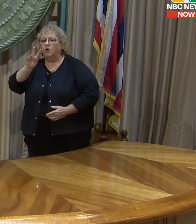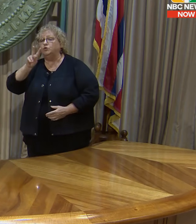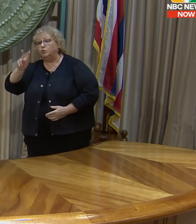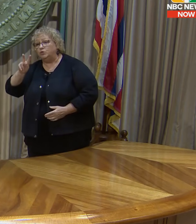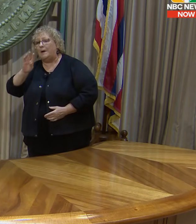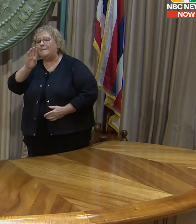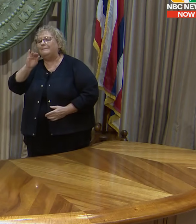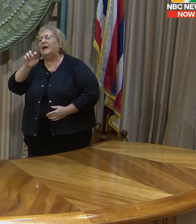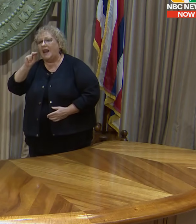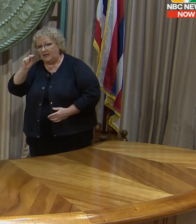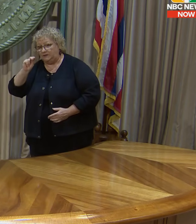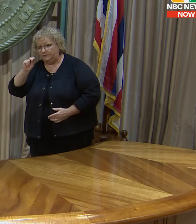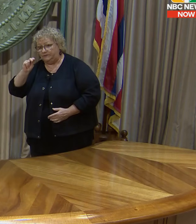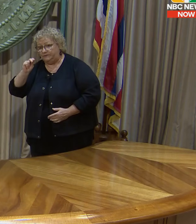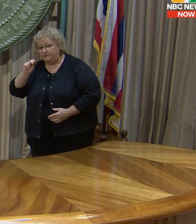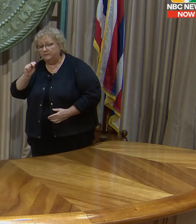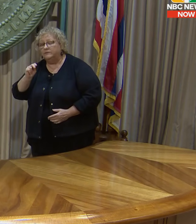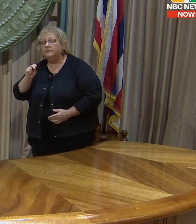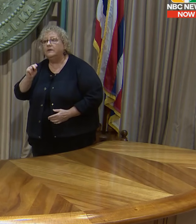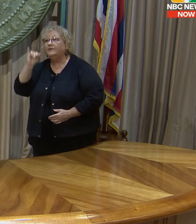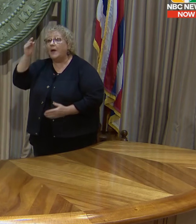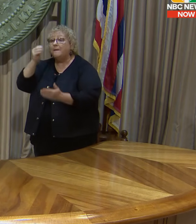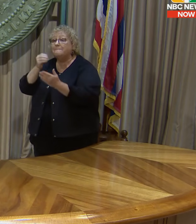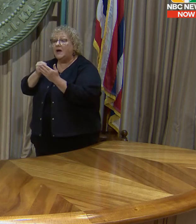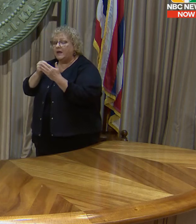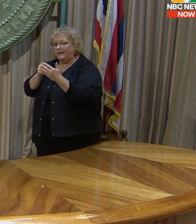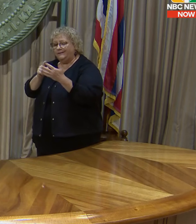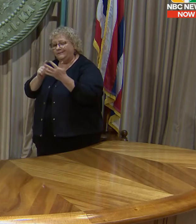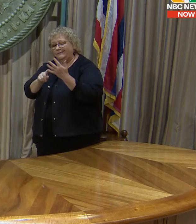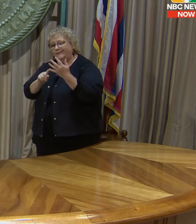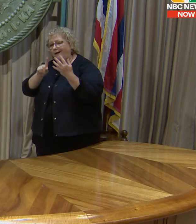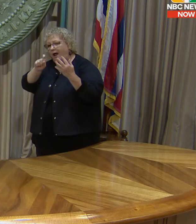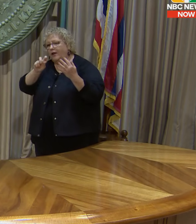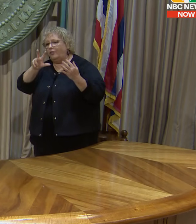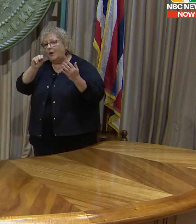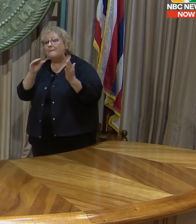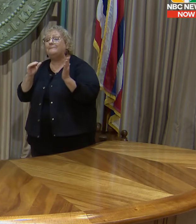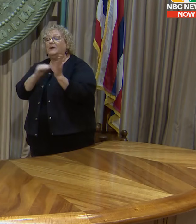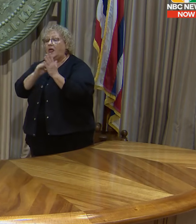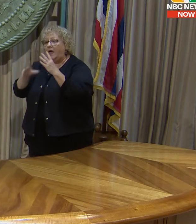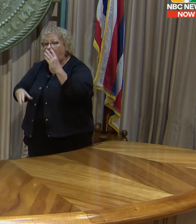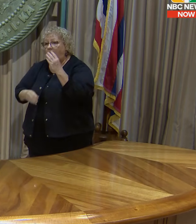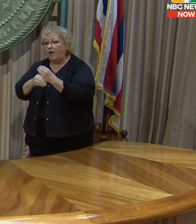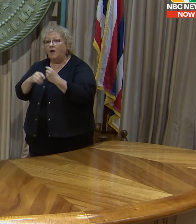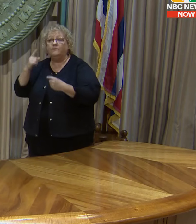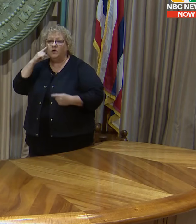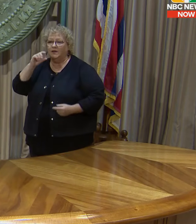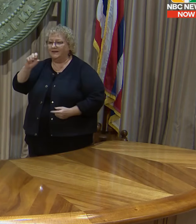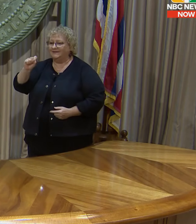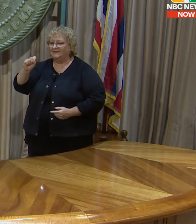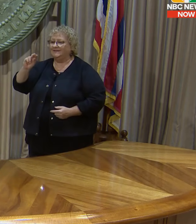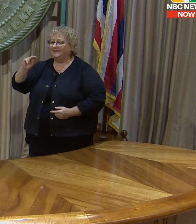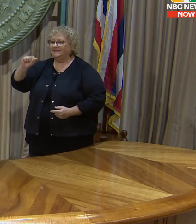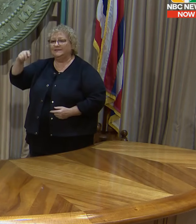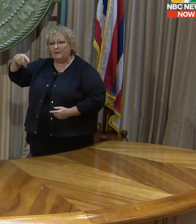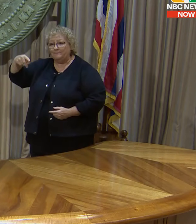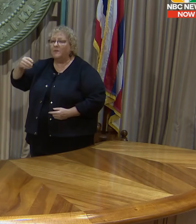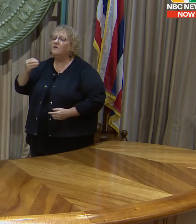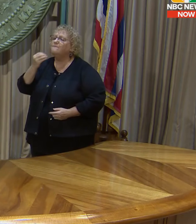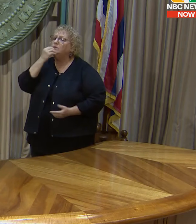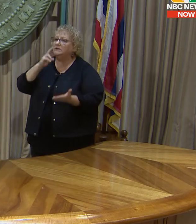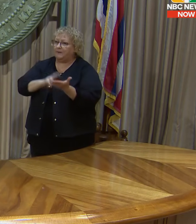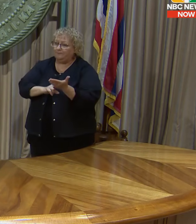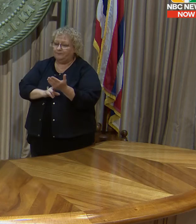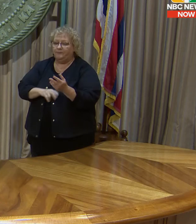$1.142 billion. Additionally, we are looking at $130 million for the SNAP program, $53